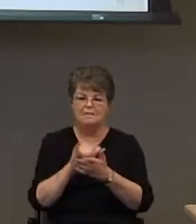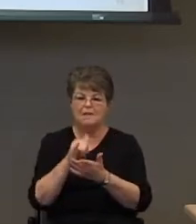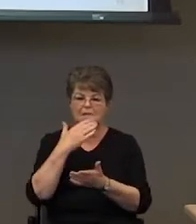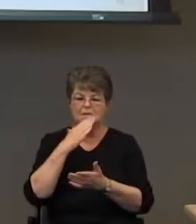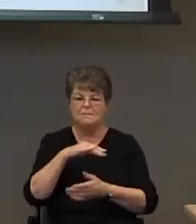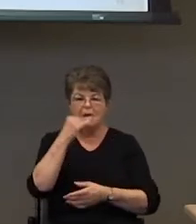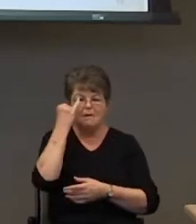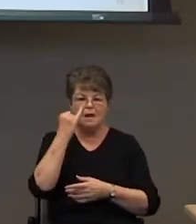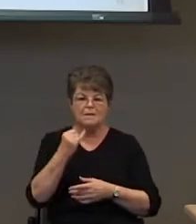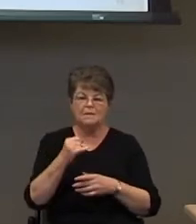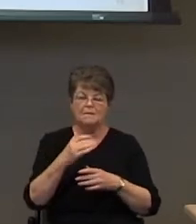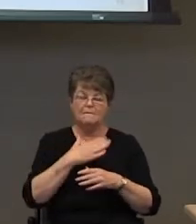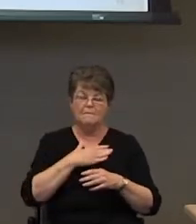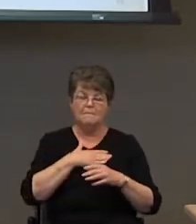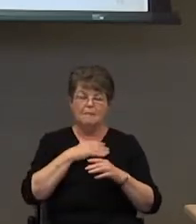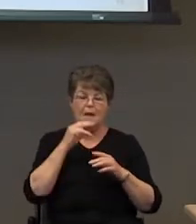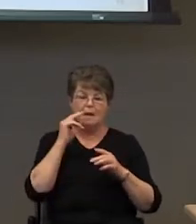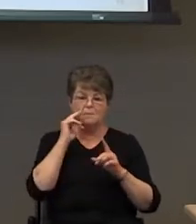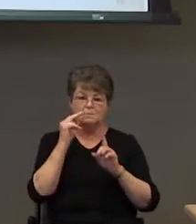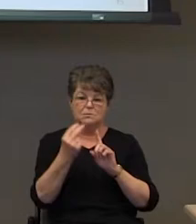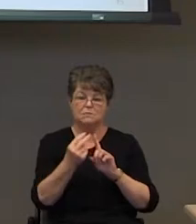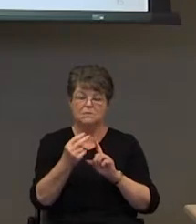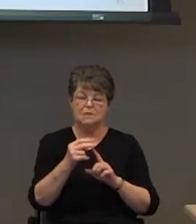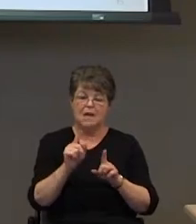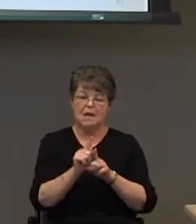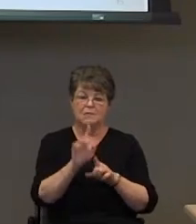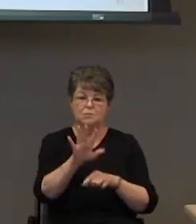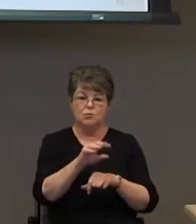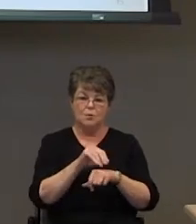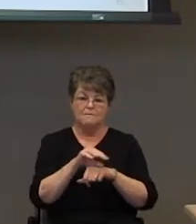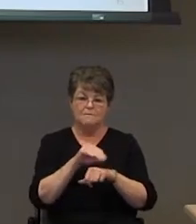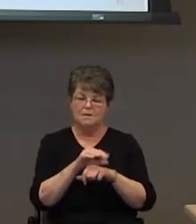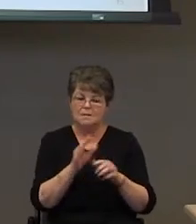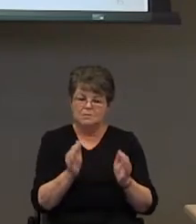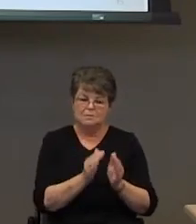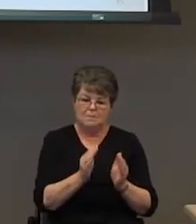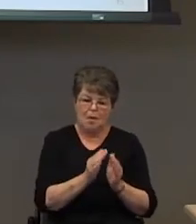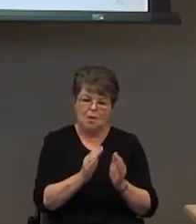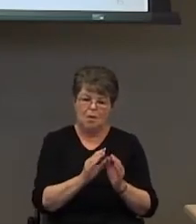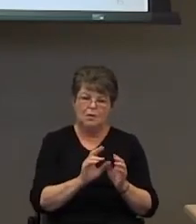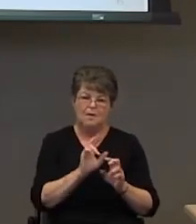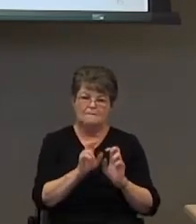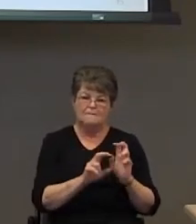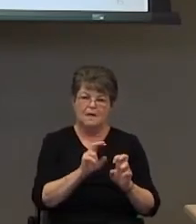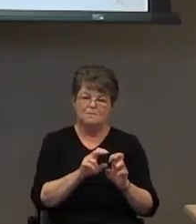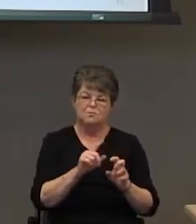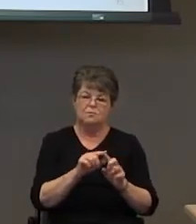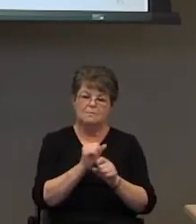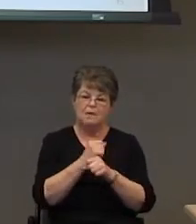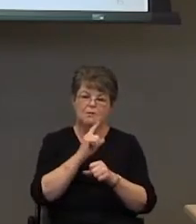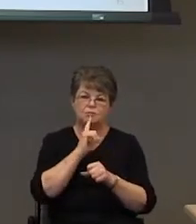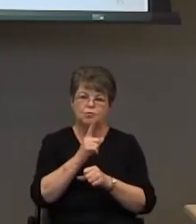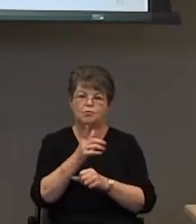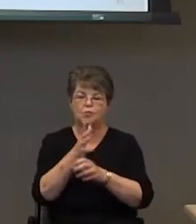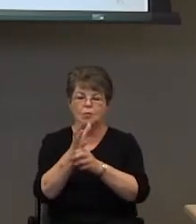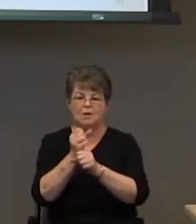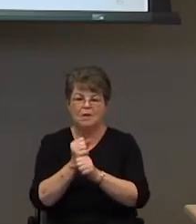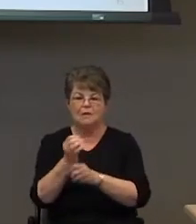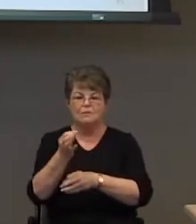perspective, as your advisor is, it's a small investment to make sure you're going to get the return that you think you're going to